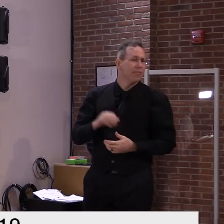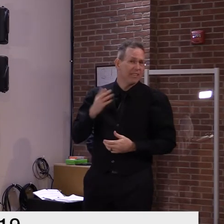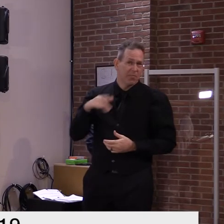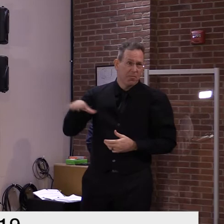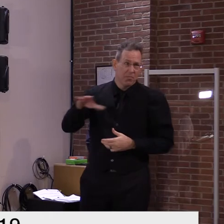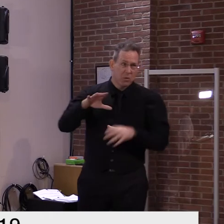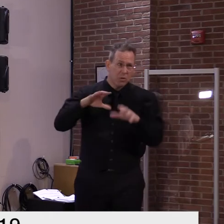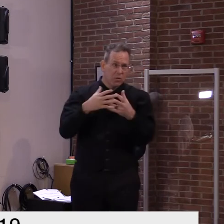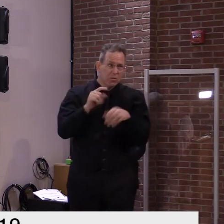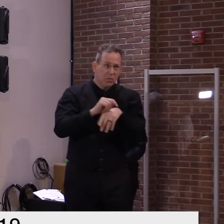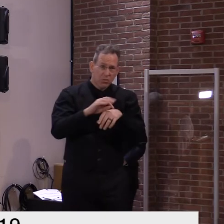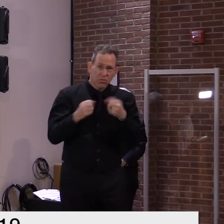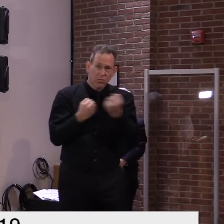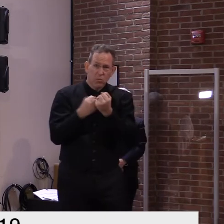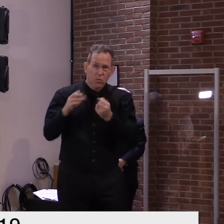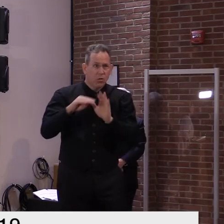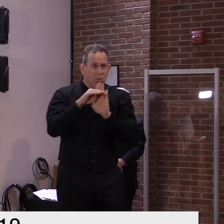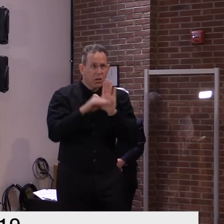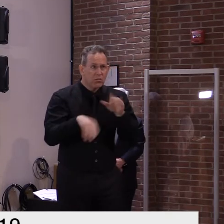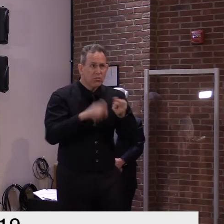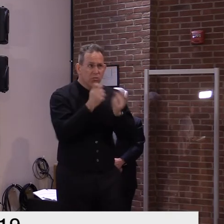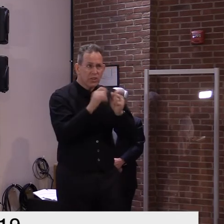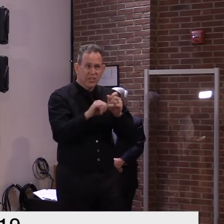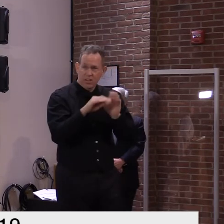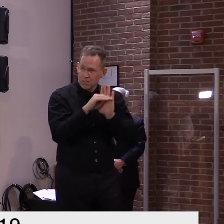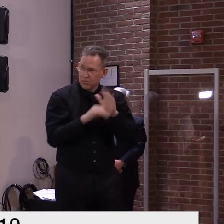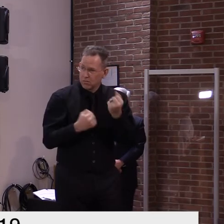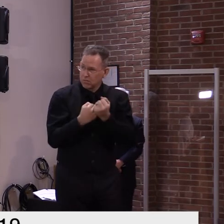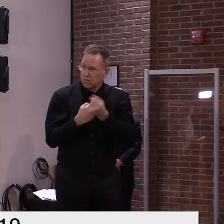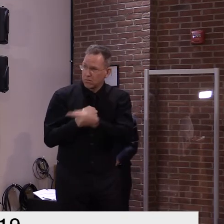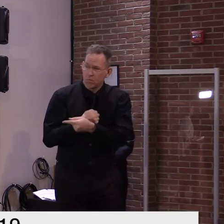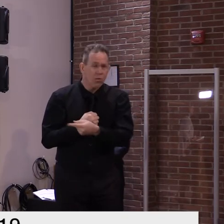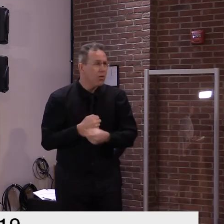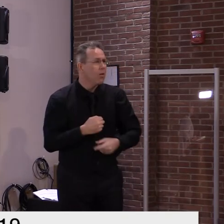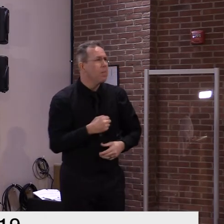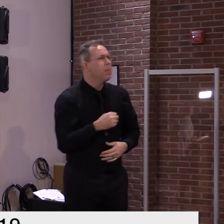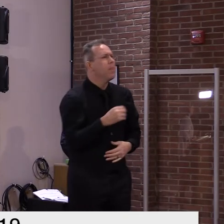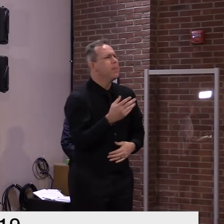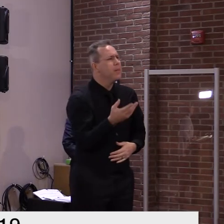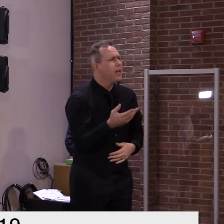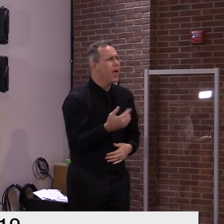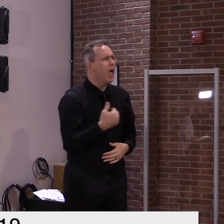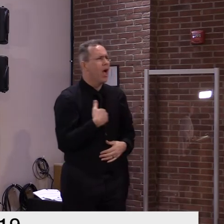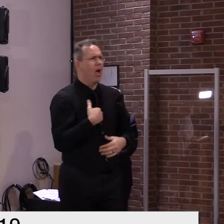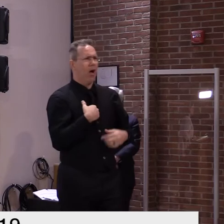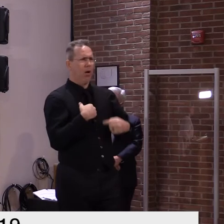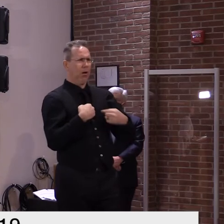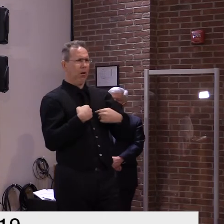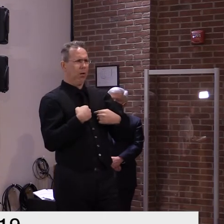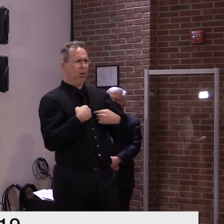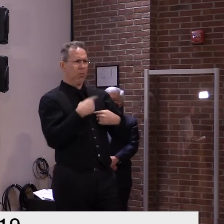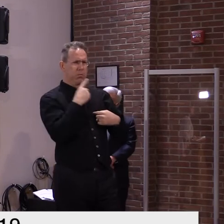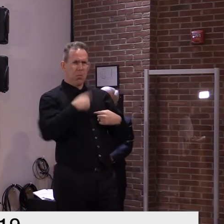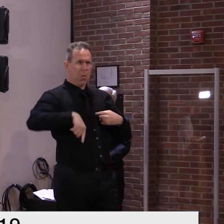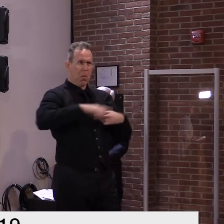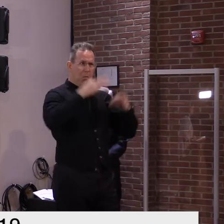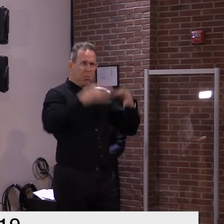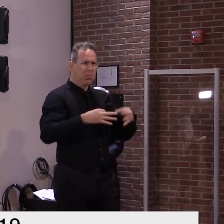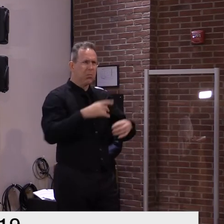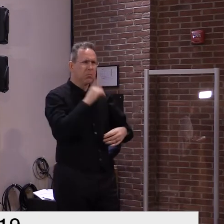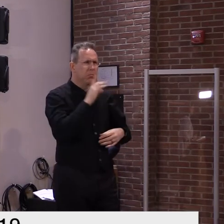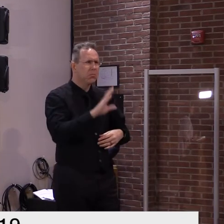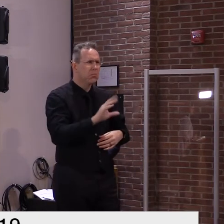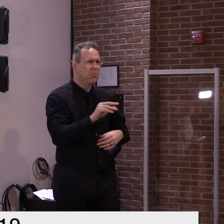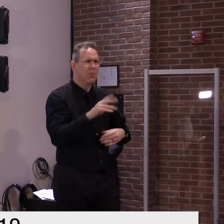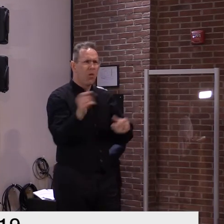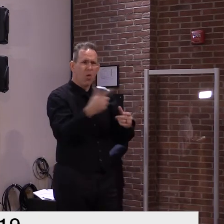don't. I guess I don't feel like I'm in a position to represent their position. It's more of a discussion and working group. We